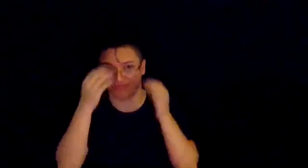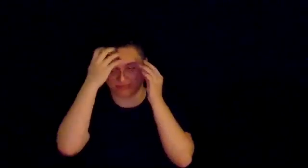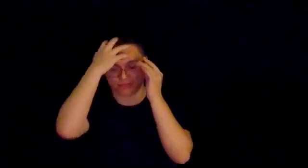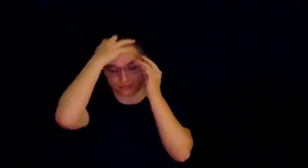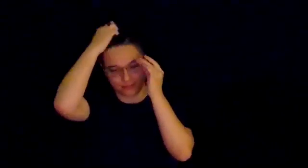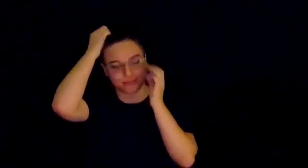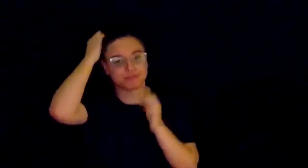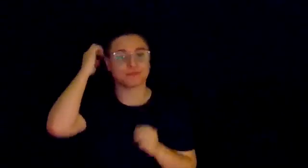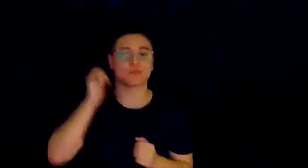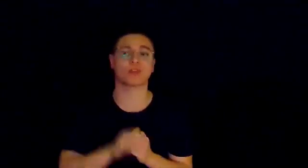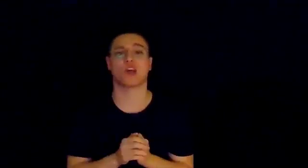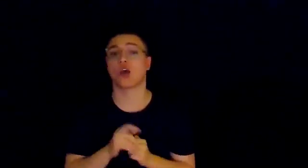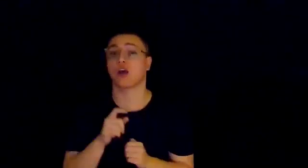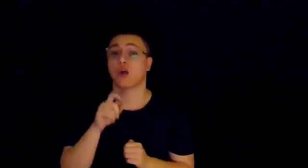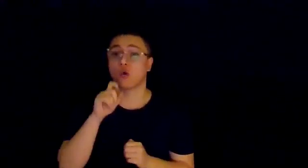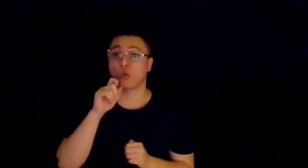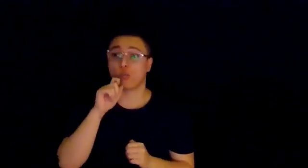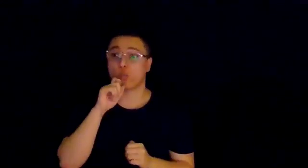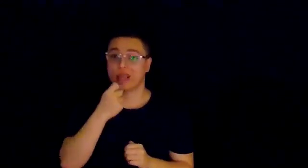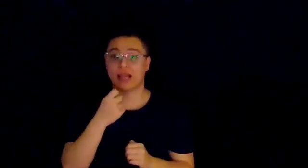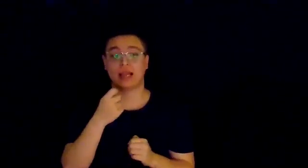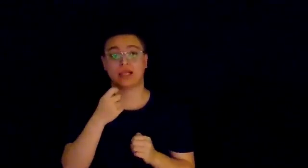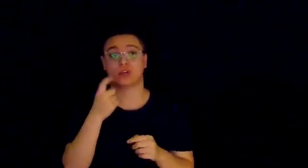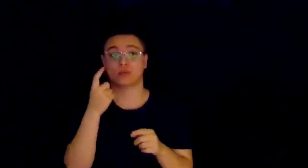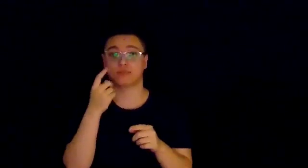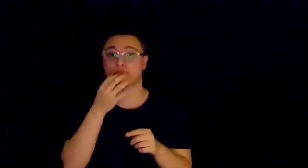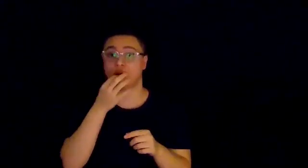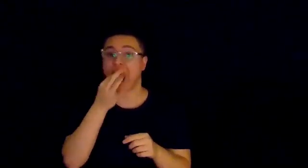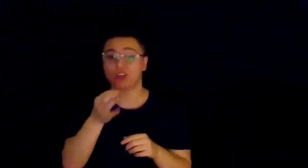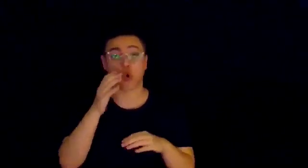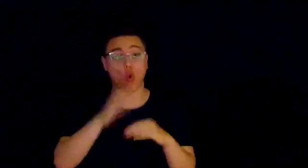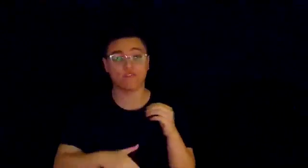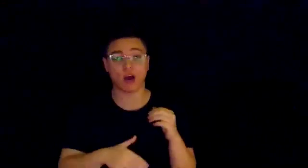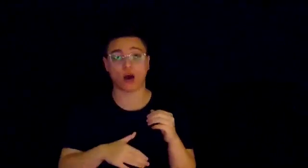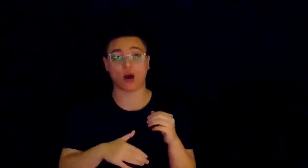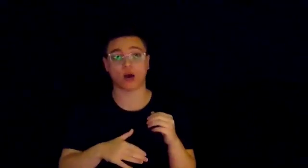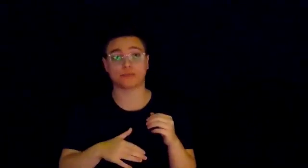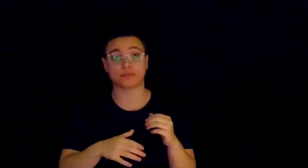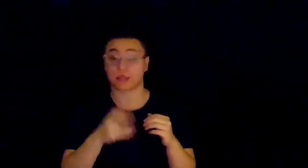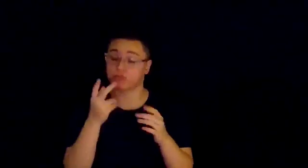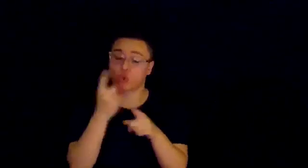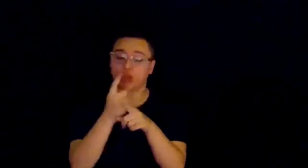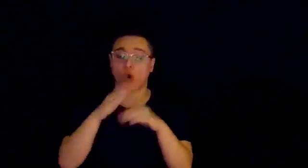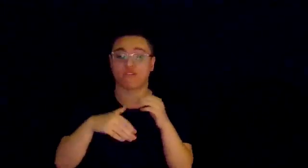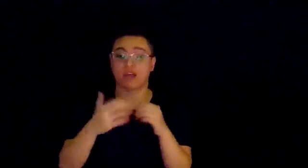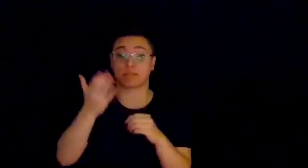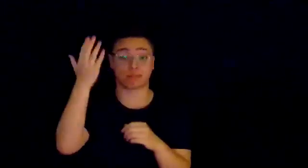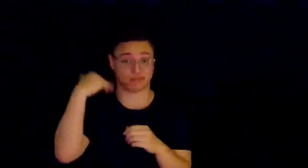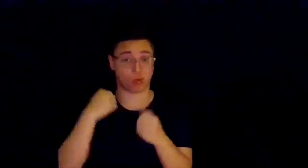we need to make sure it's a safe environment where we can ask the questions that we need to ask. So please don't feel strange about some of the questions.